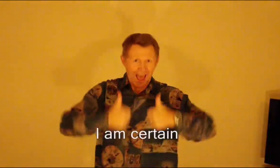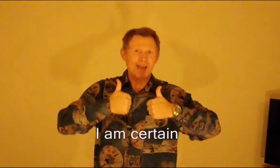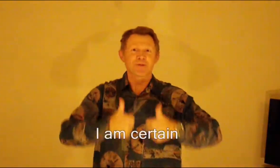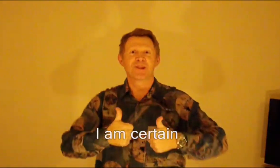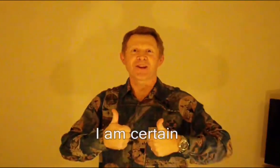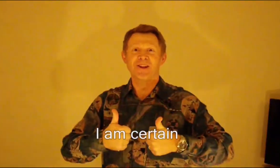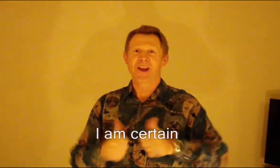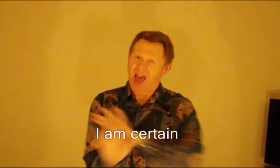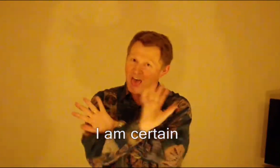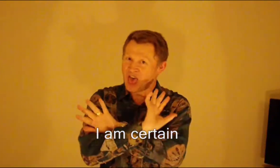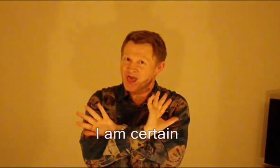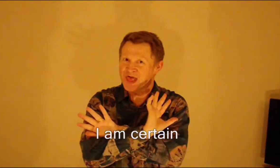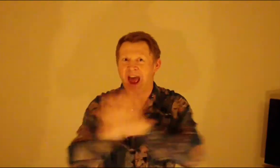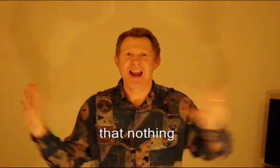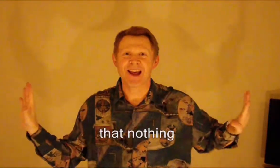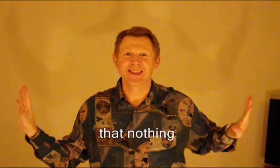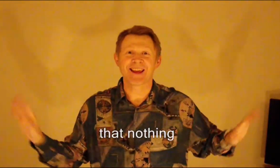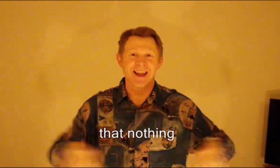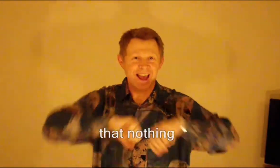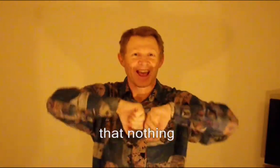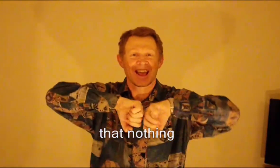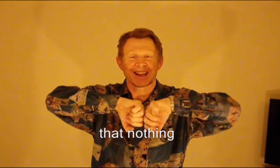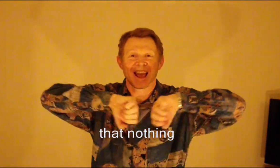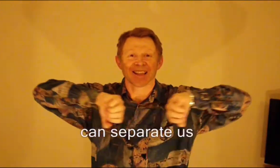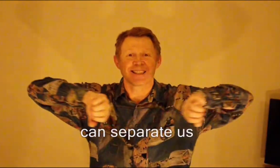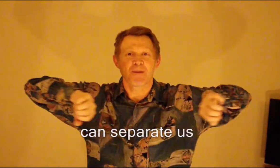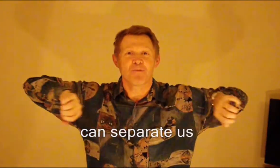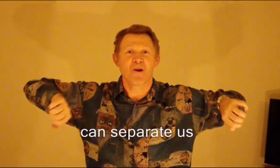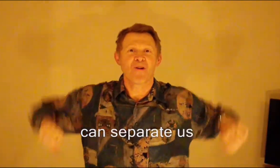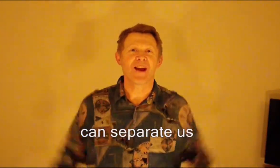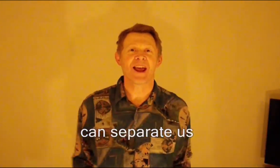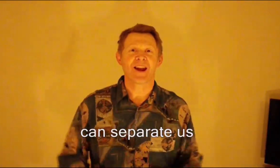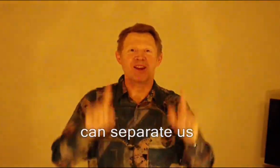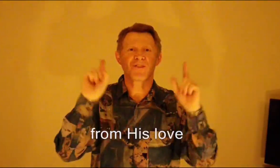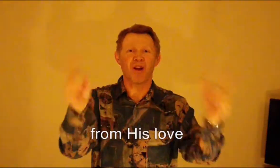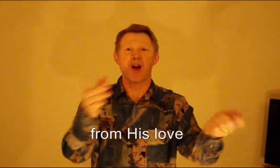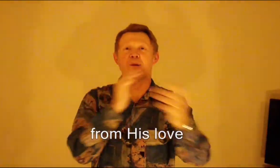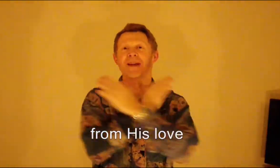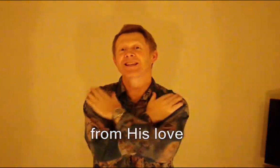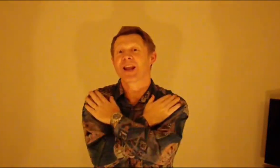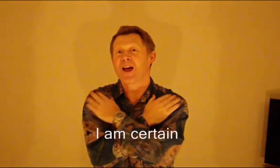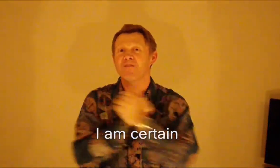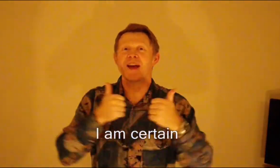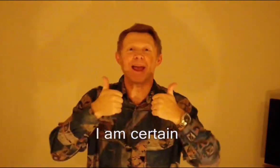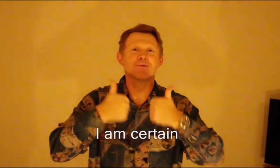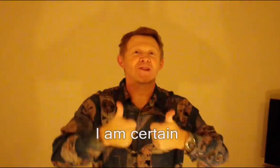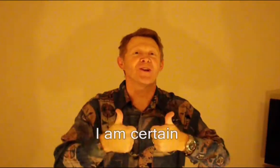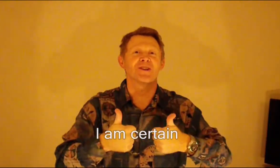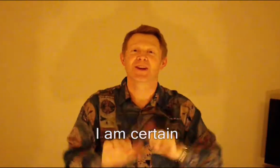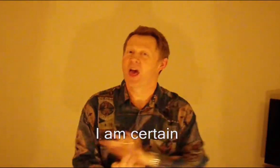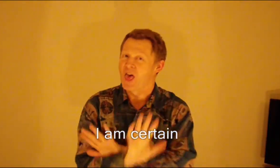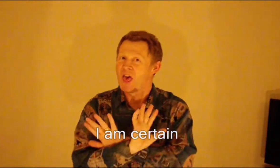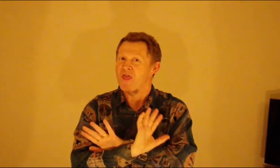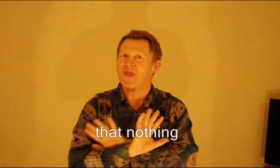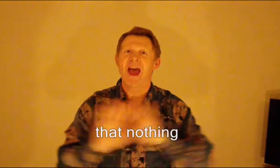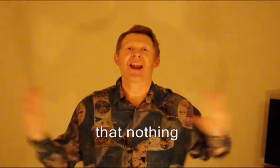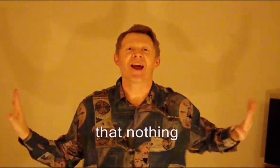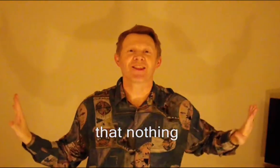I am certain that nothing can separate us from His love. I am certain that nothing.